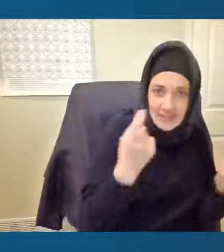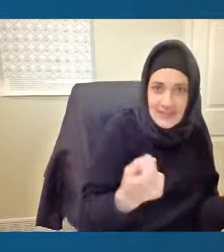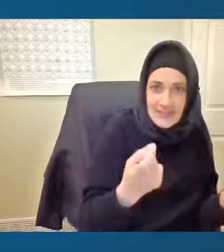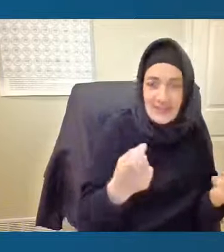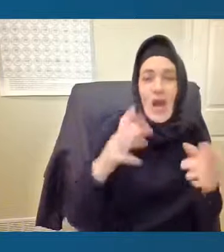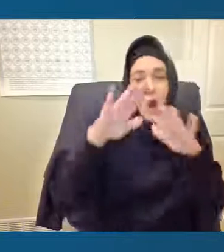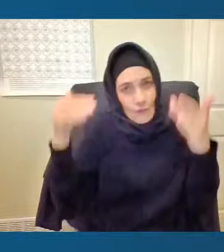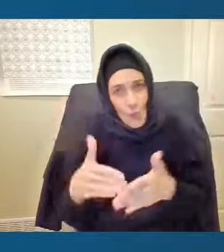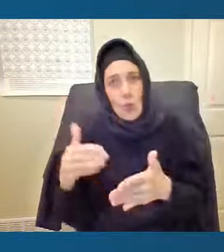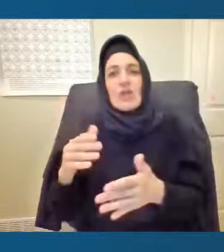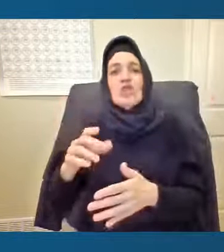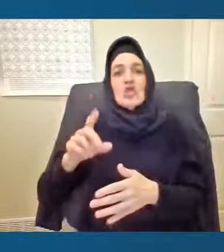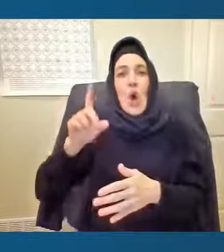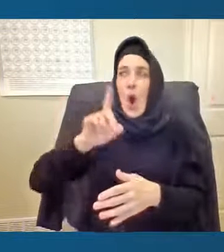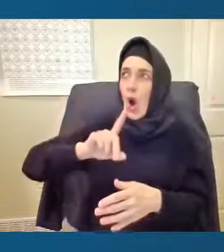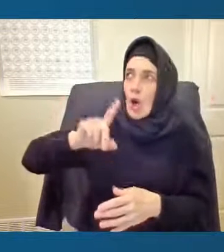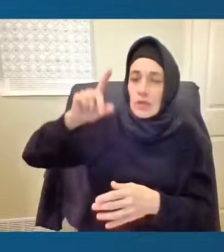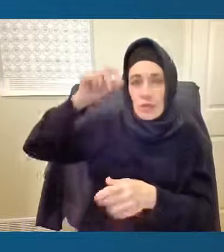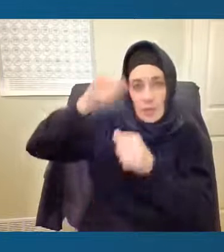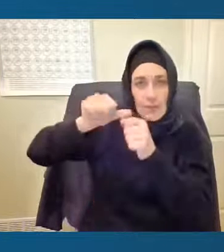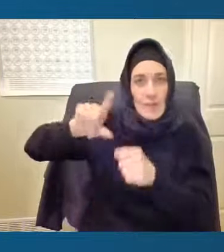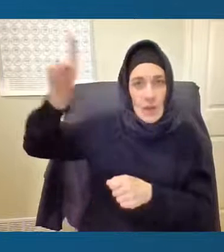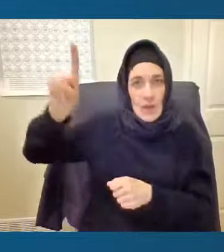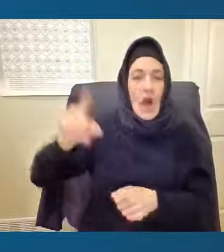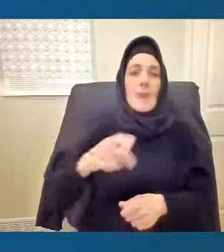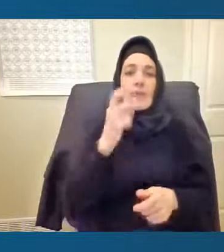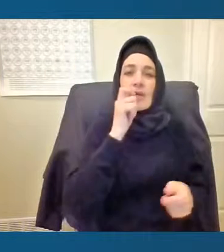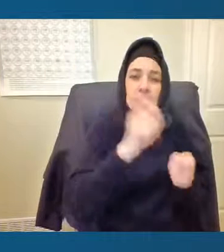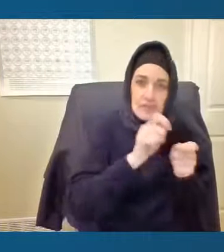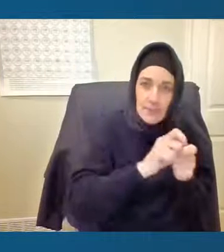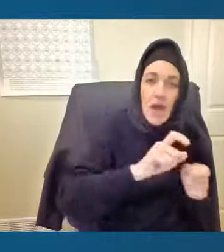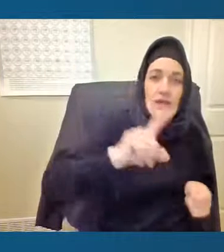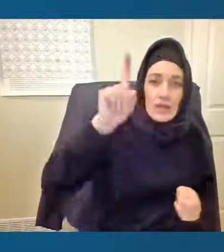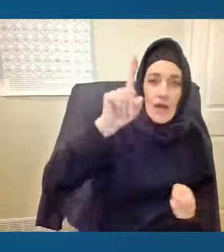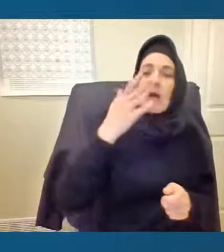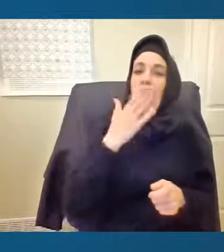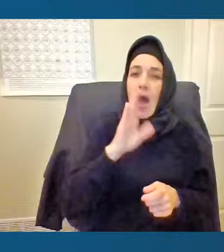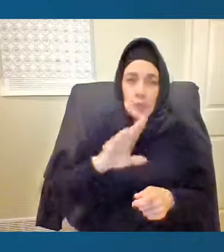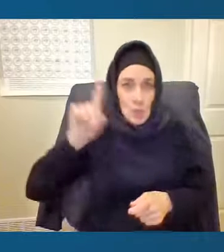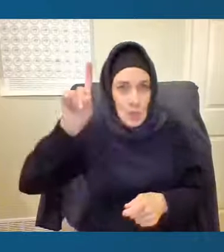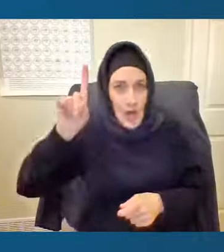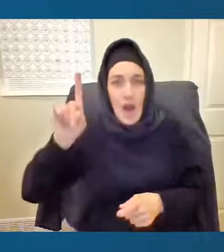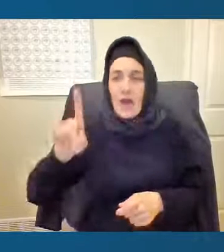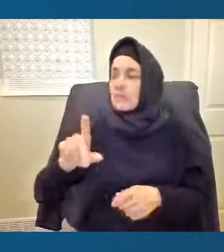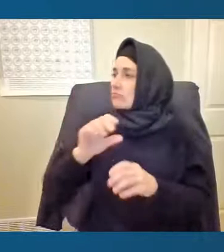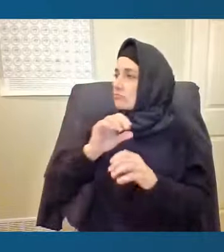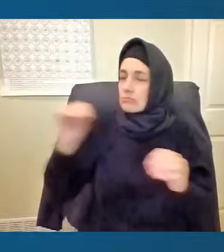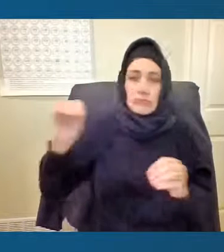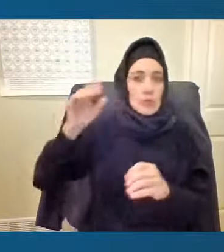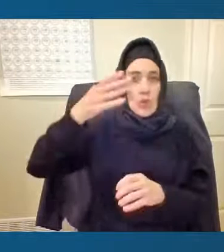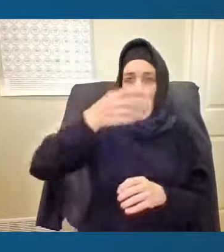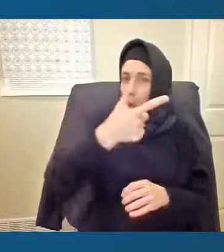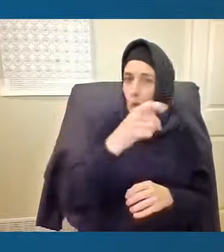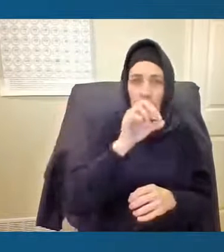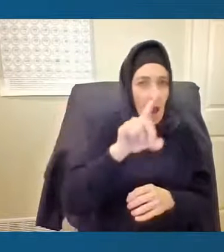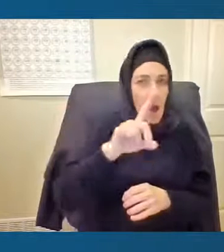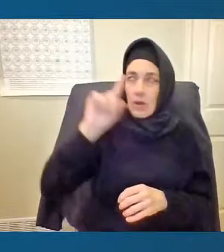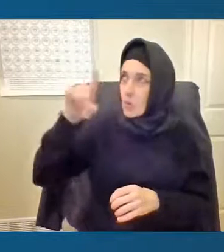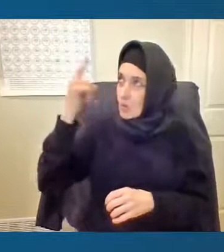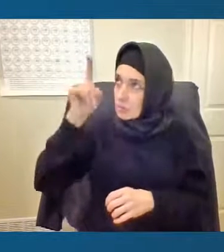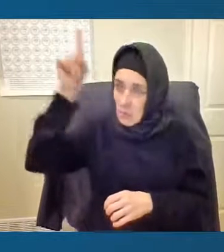Focus on dhikr of Allah. Subhanallah, walhamdulillah, wa la ilaha illallah, wallahu akbar. But do it regularly. You know, when you go to the